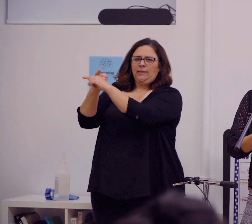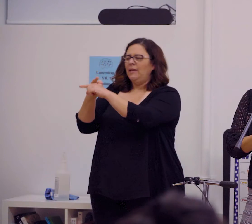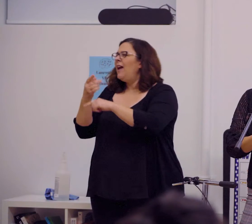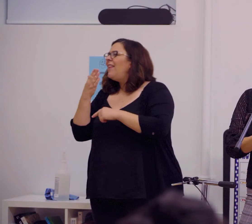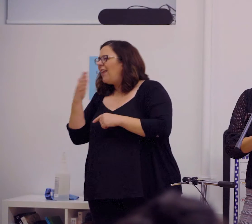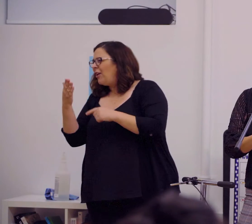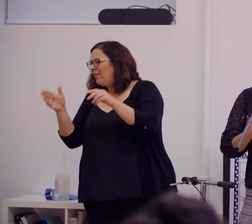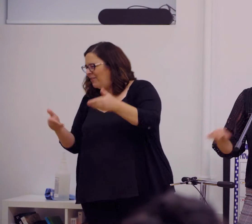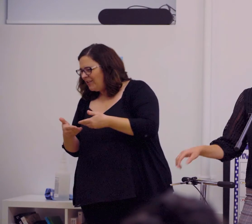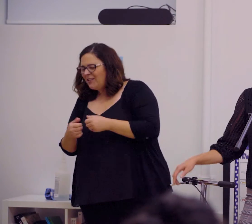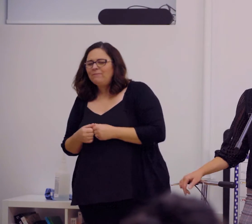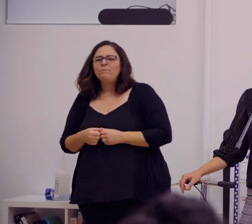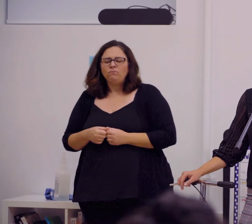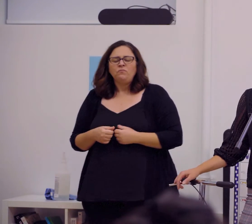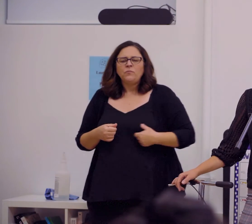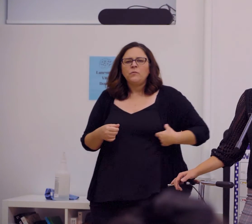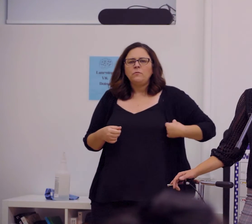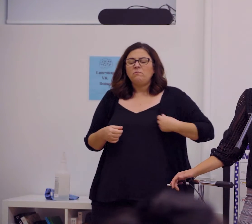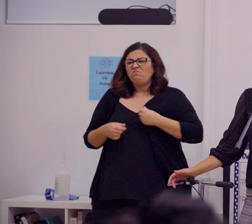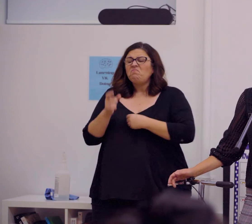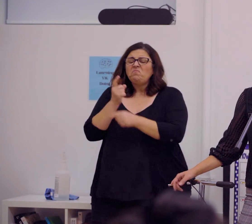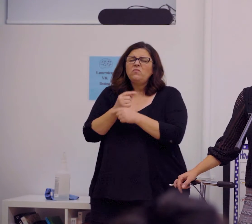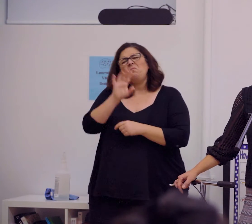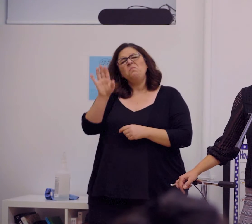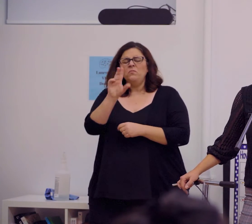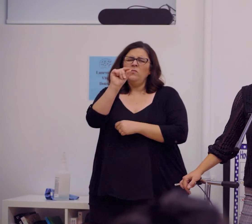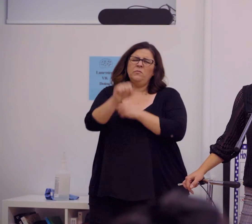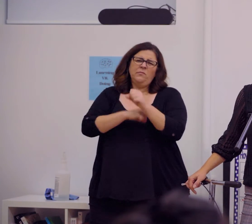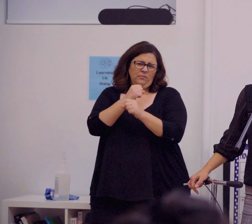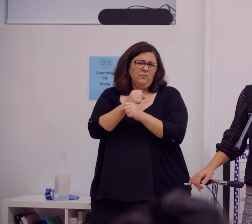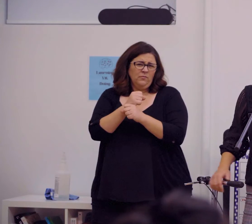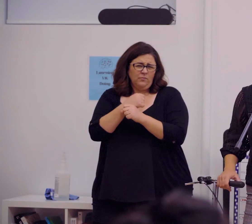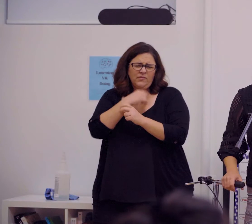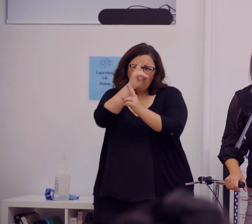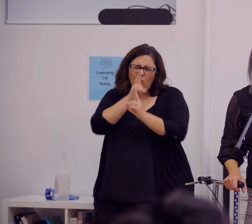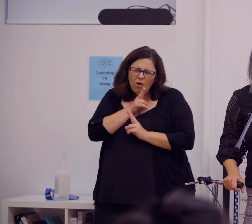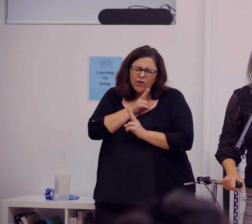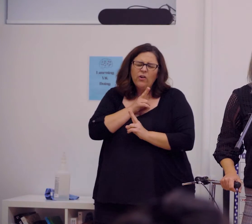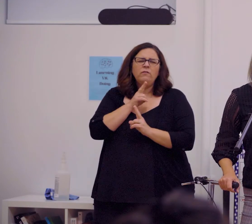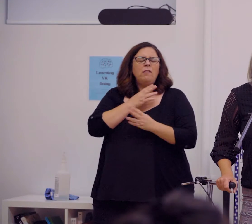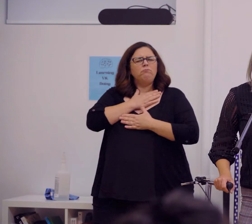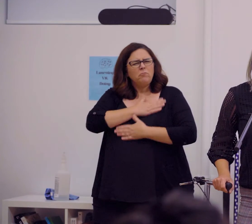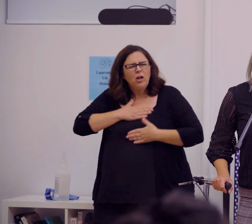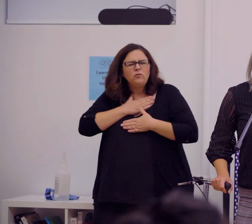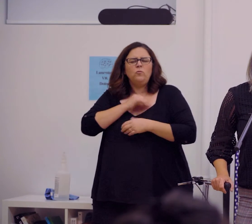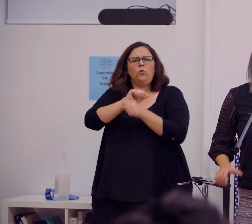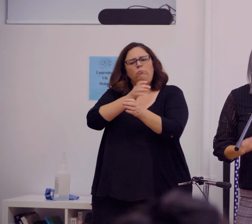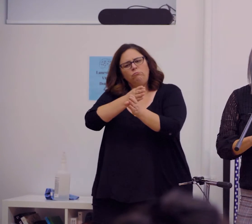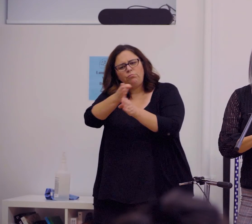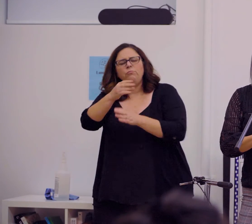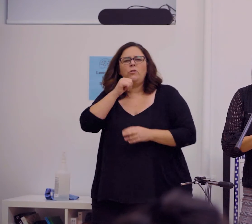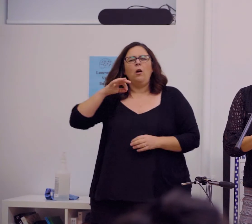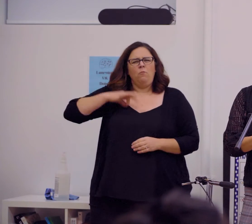you, Lizzie, for the introduction, was that for about 20 years, I've had the honor and pleasure of working mostly in the not-for-profit